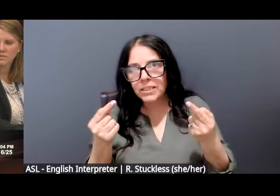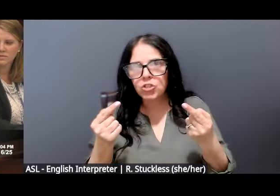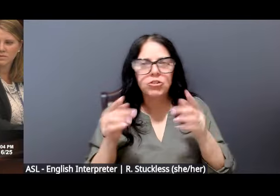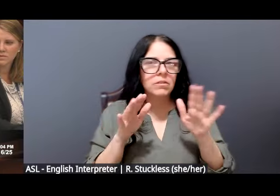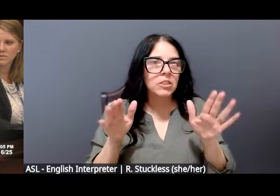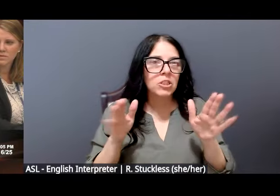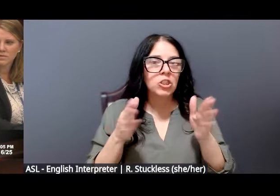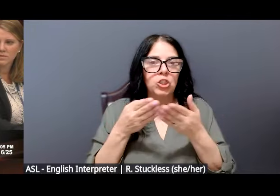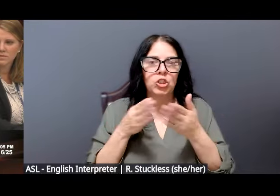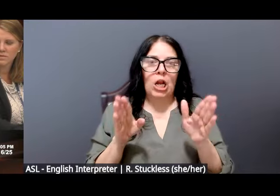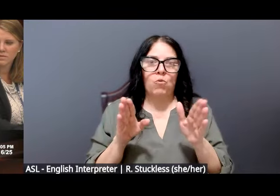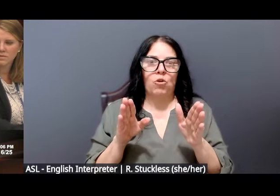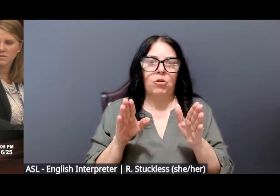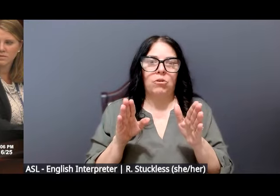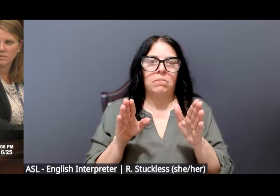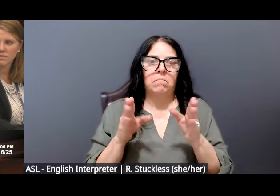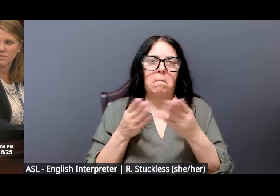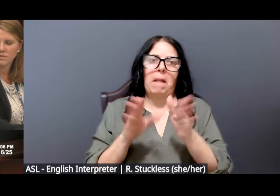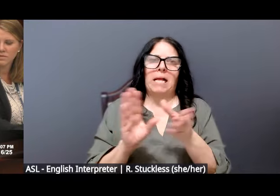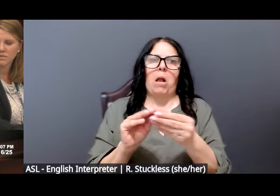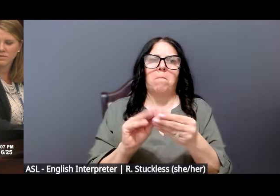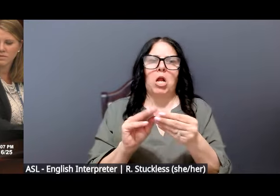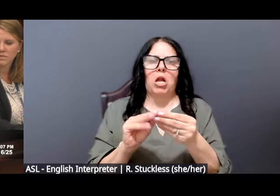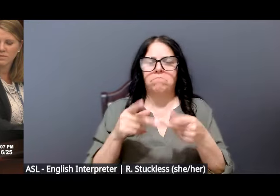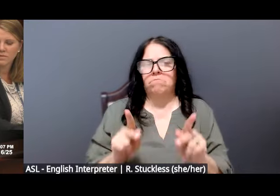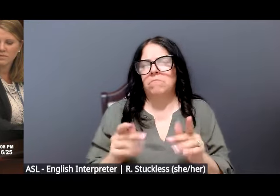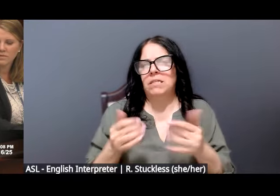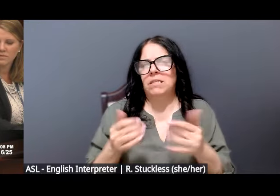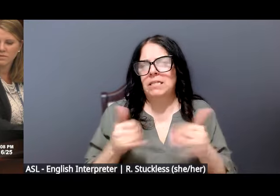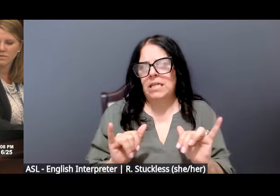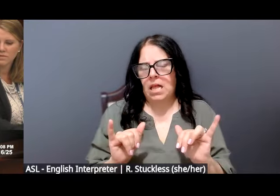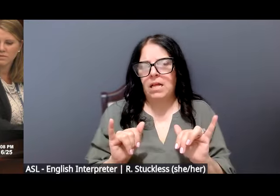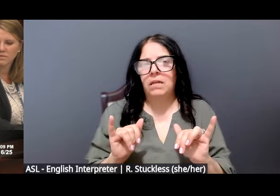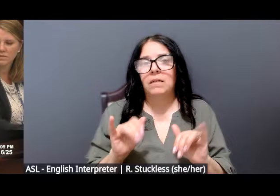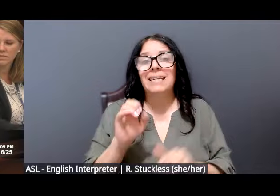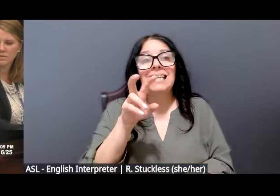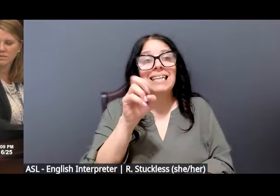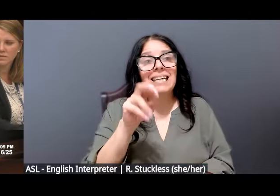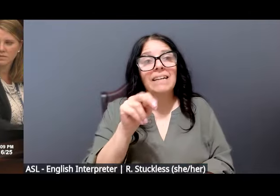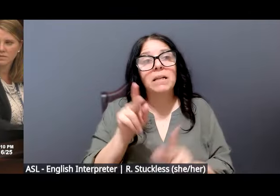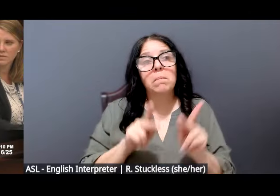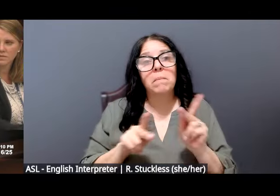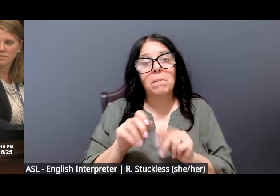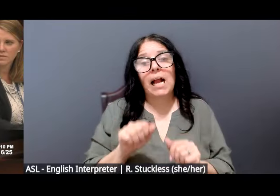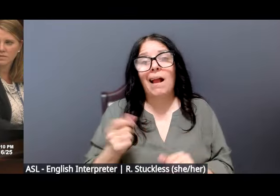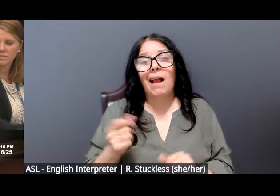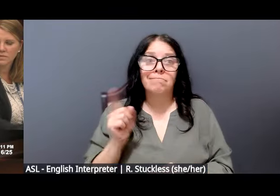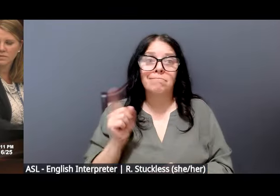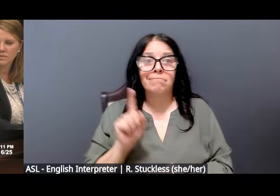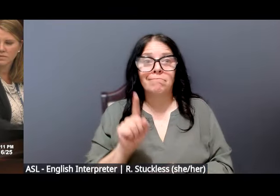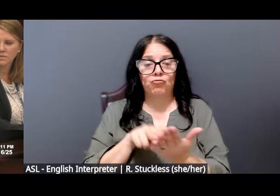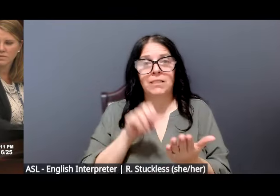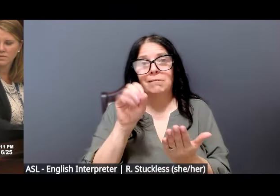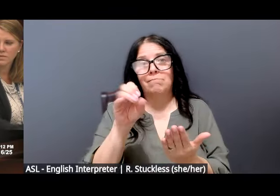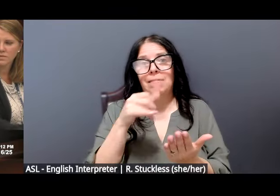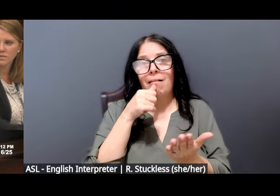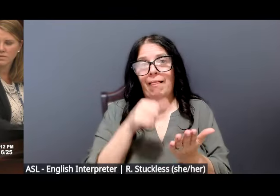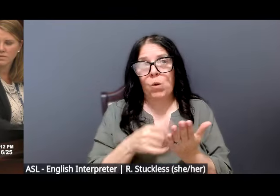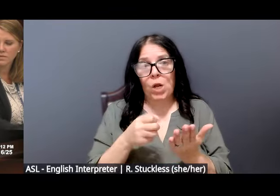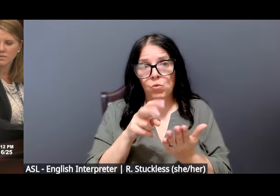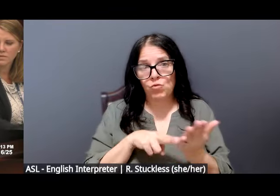comment. It does not prohibit individuals even from reading from something if they want to bring like a letter and they want to read their